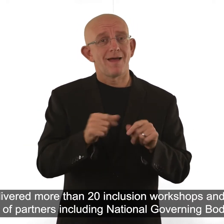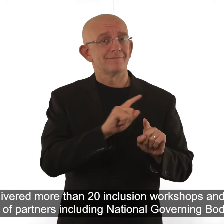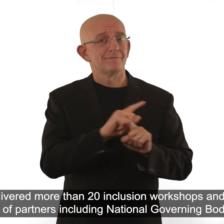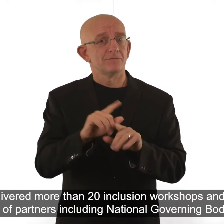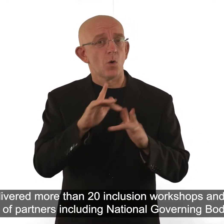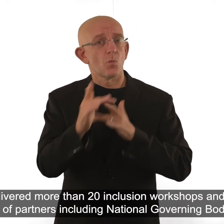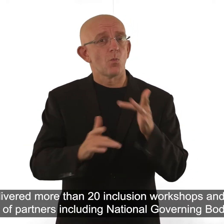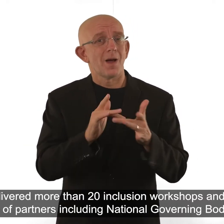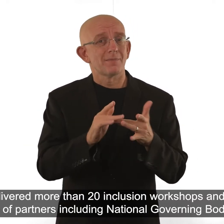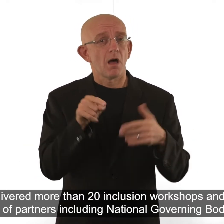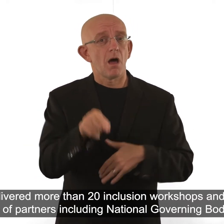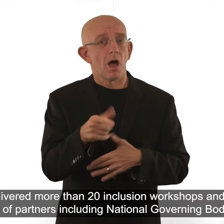of sport.